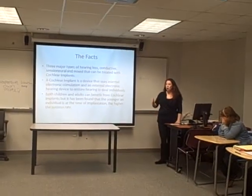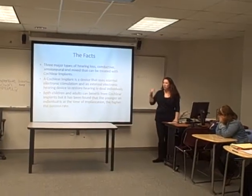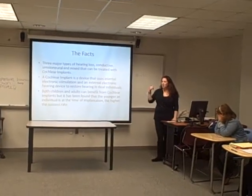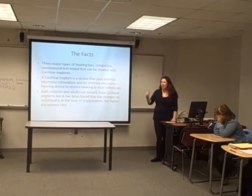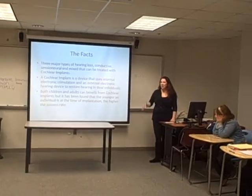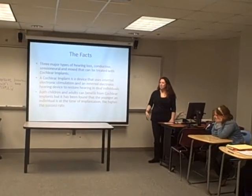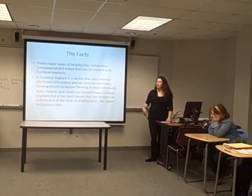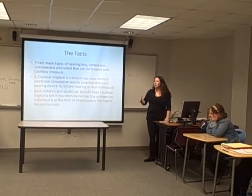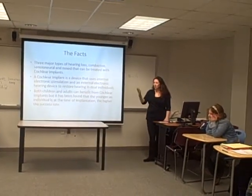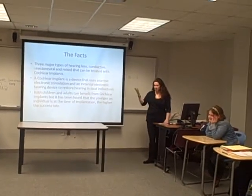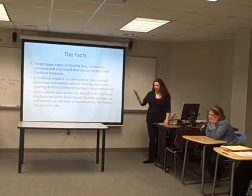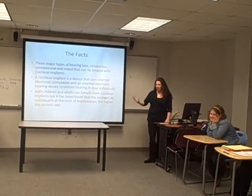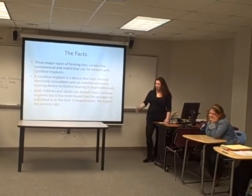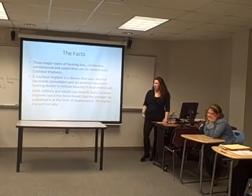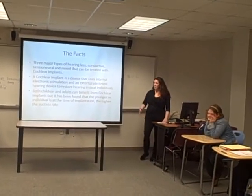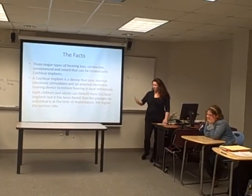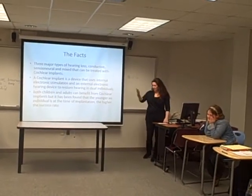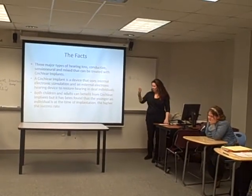just